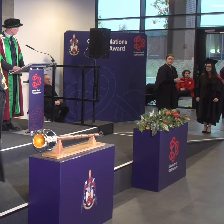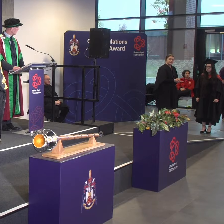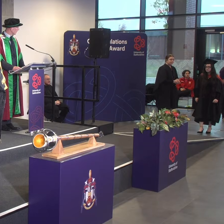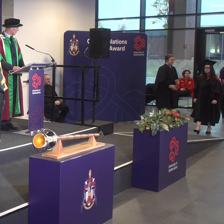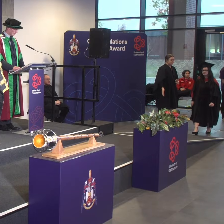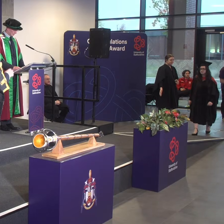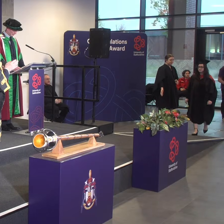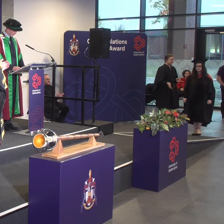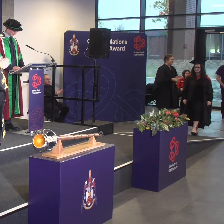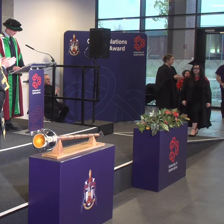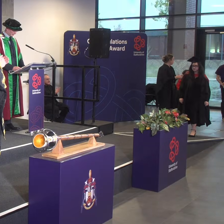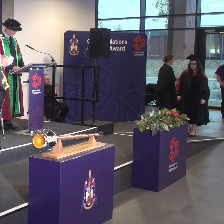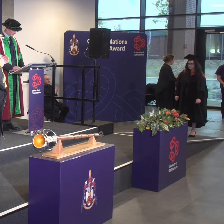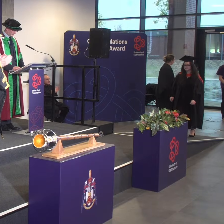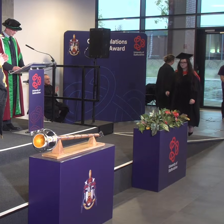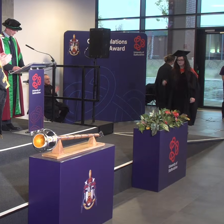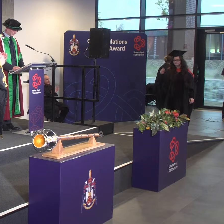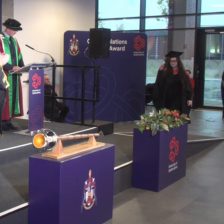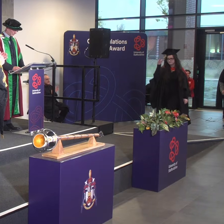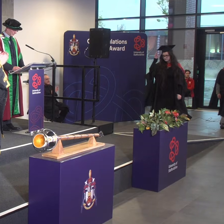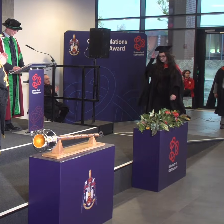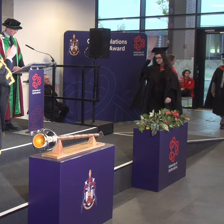Bethany Fell.